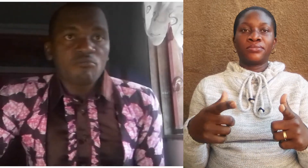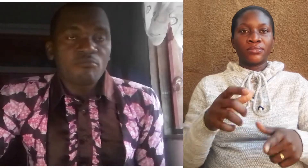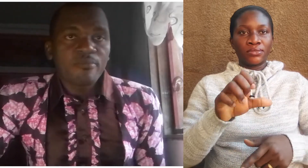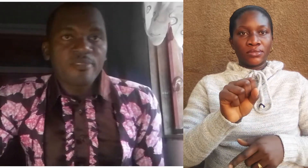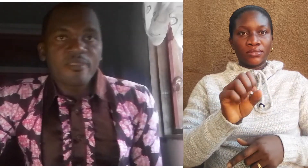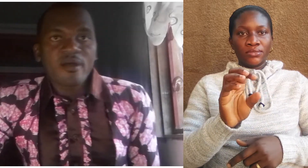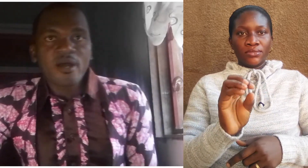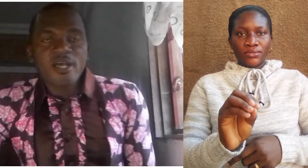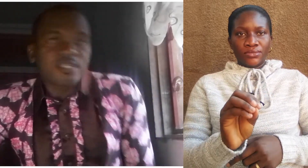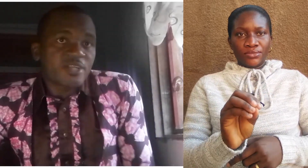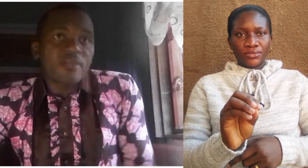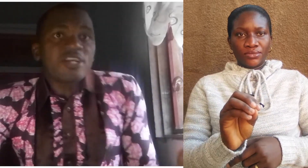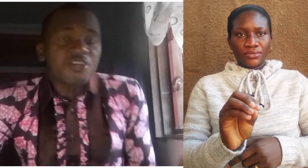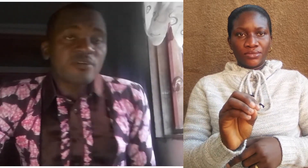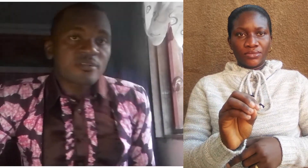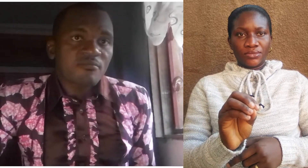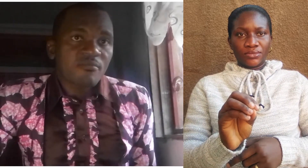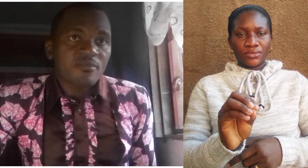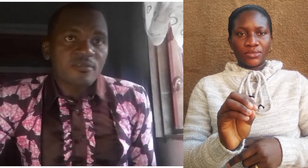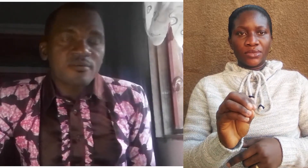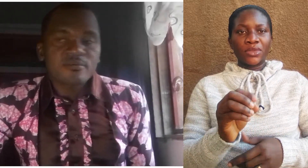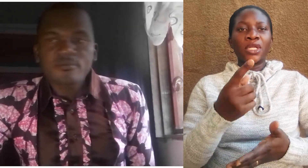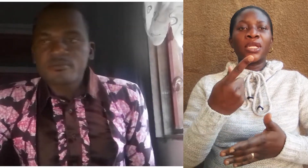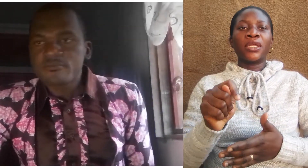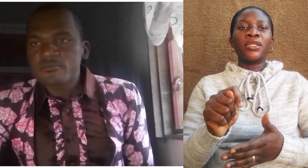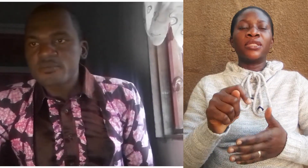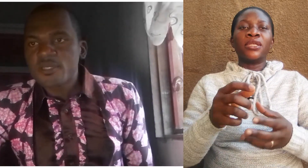So the